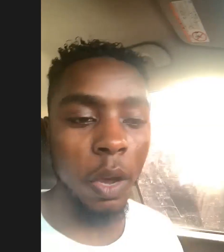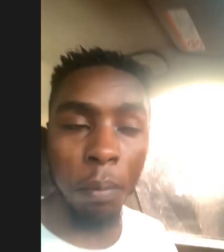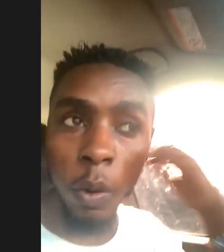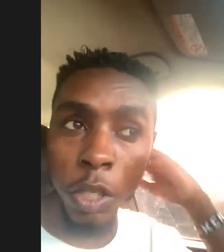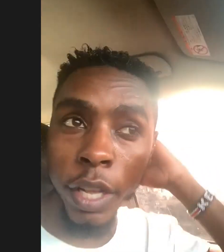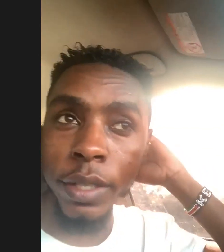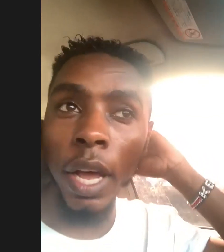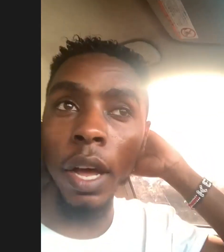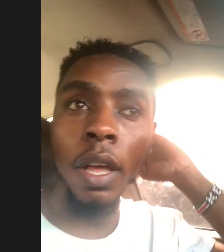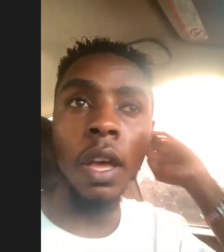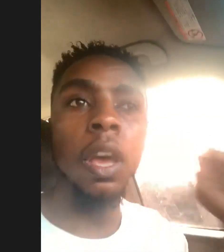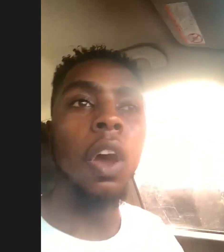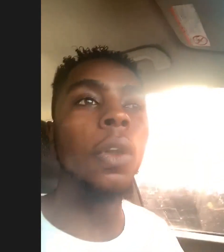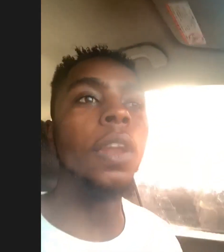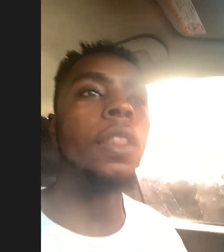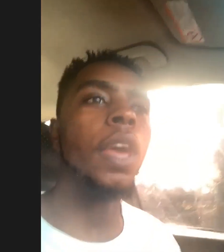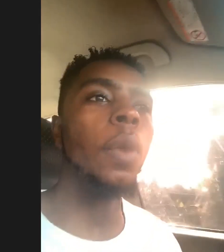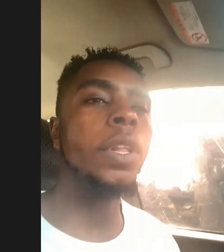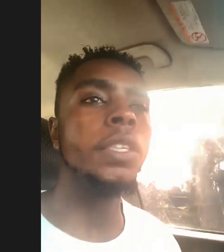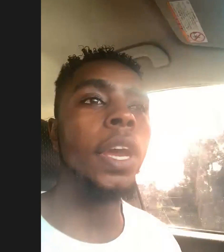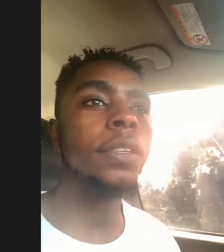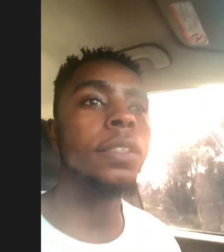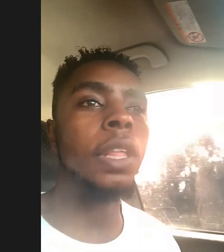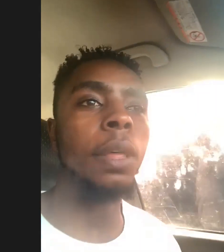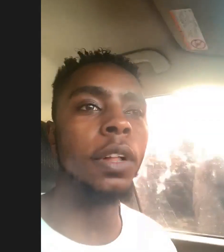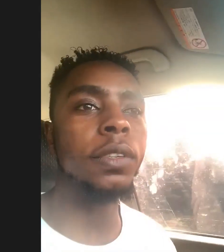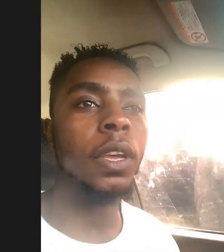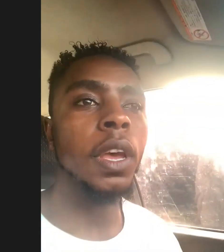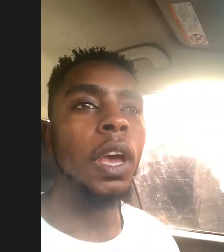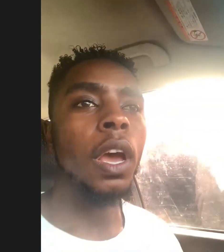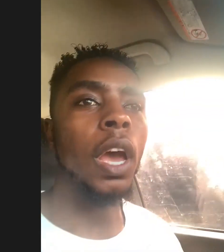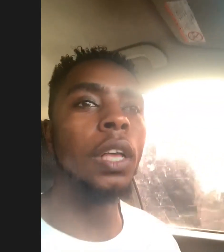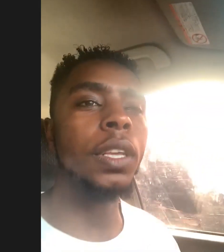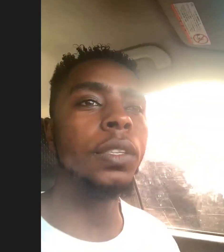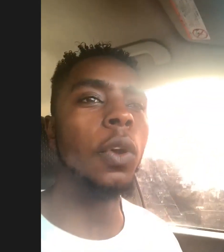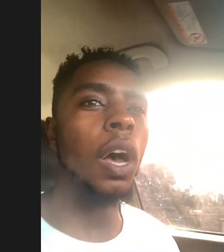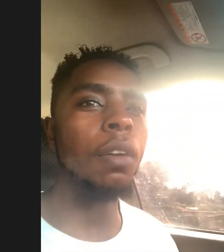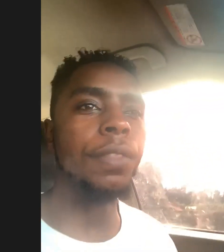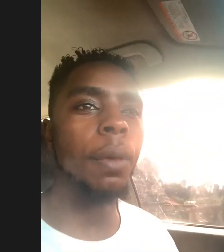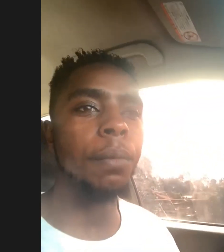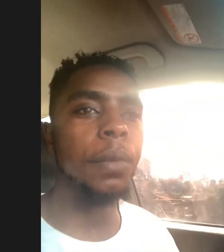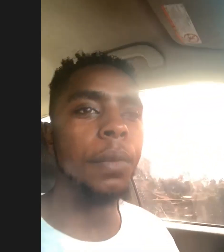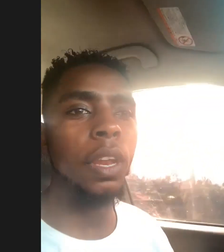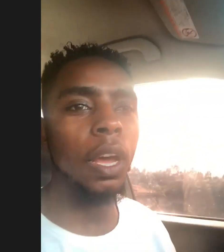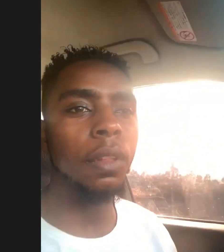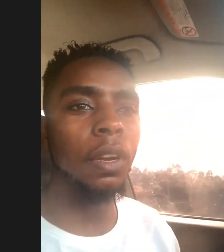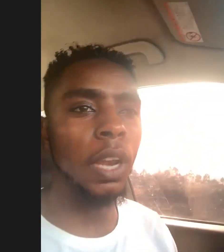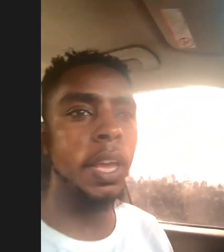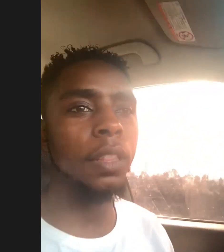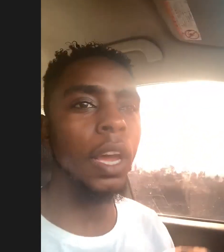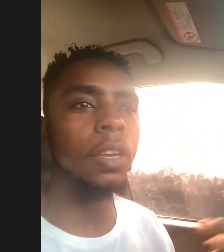So my question is on the wheelchairs themselves. Since you have them